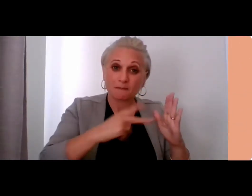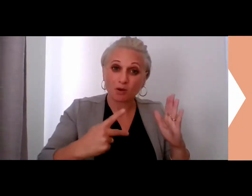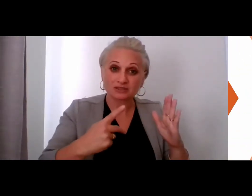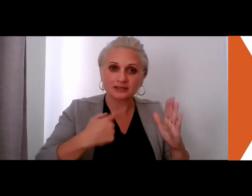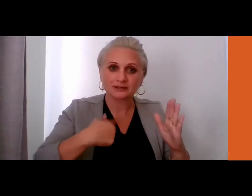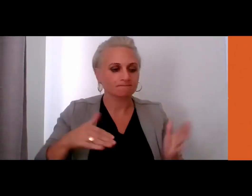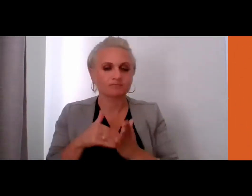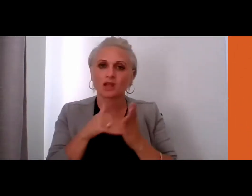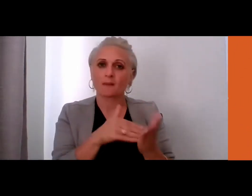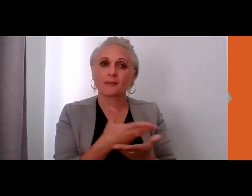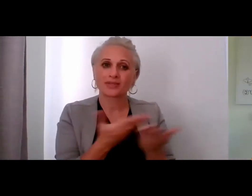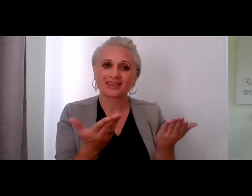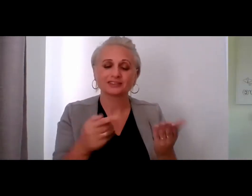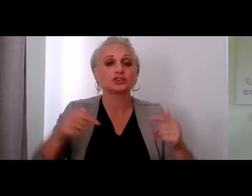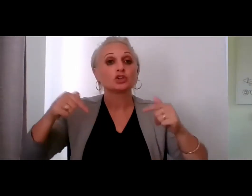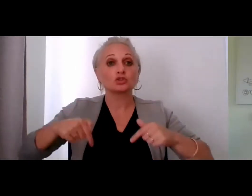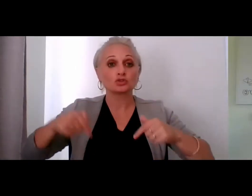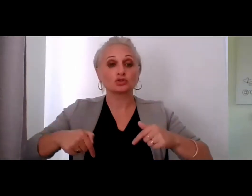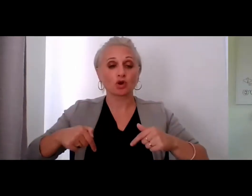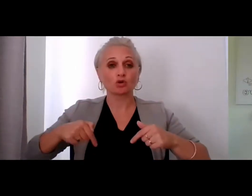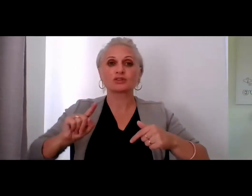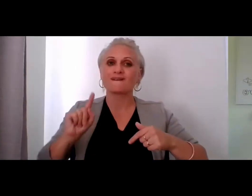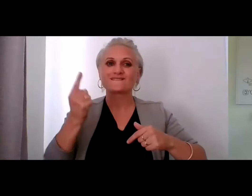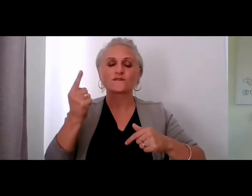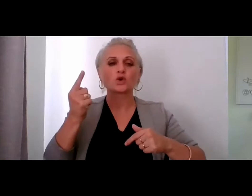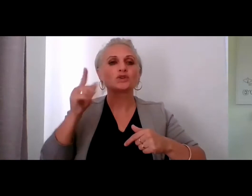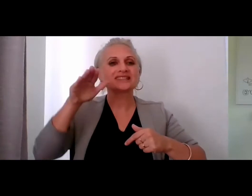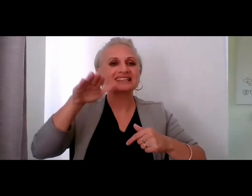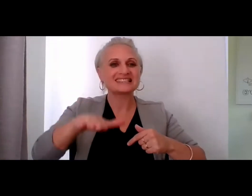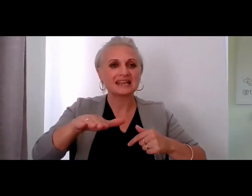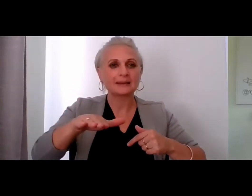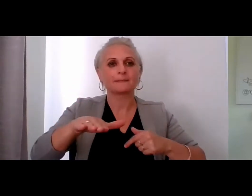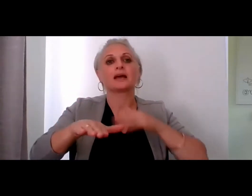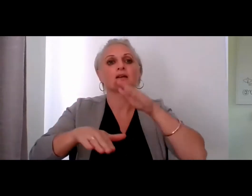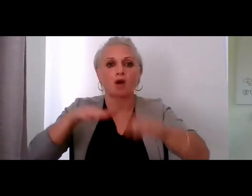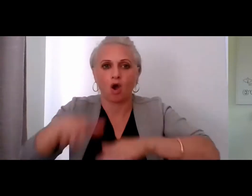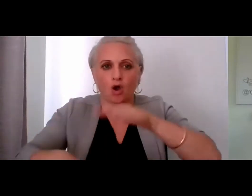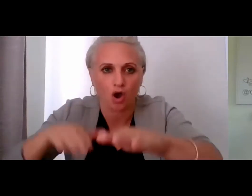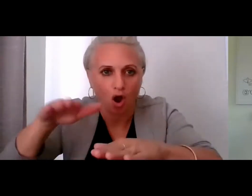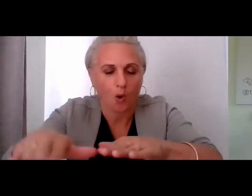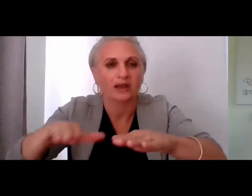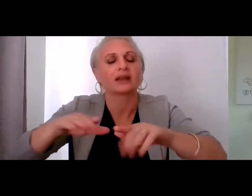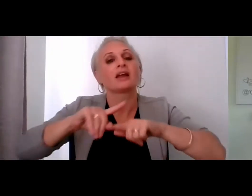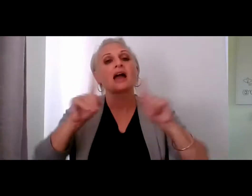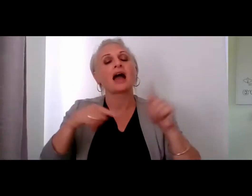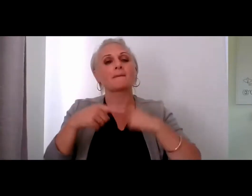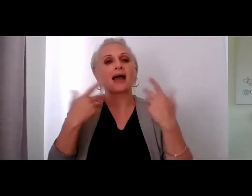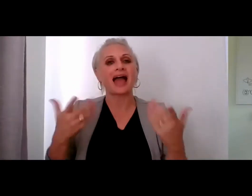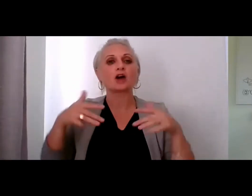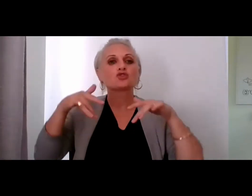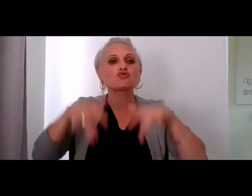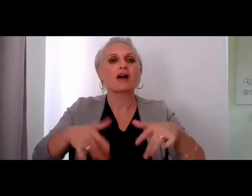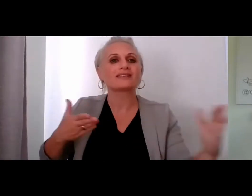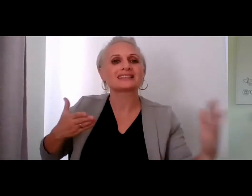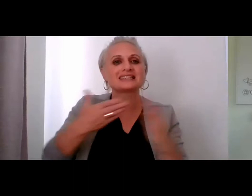Today's session is a first step in a dialogue about how to draft an accessibility policy, what